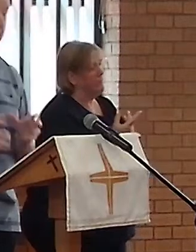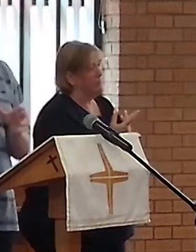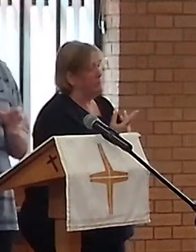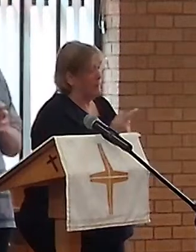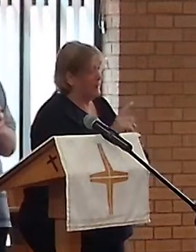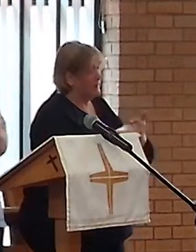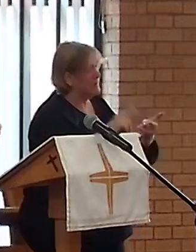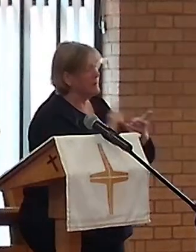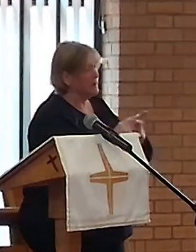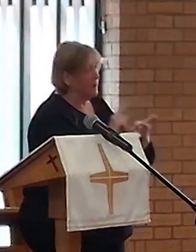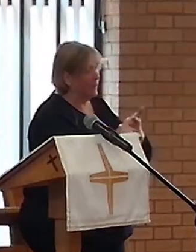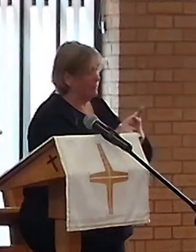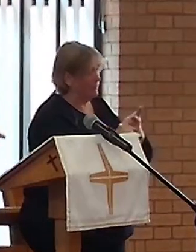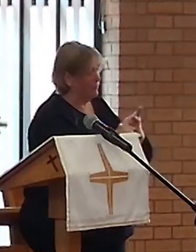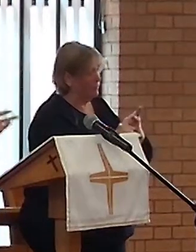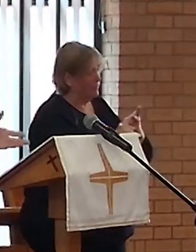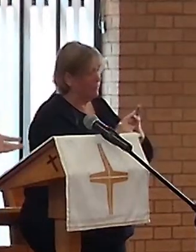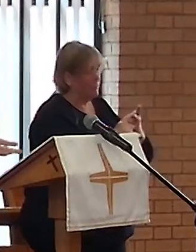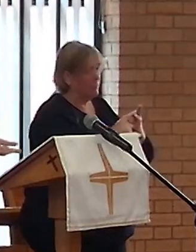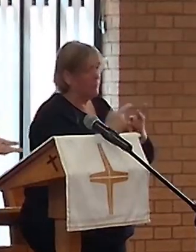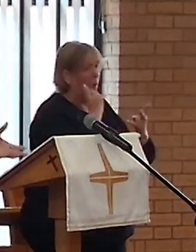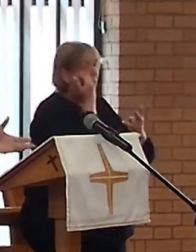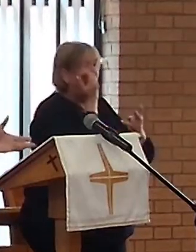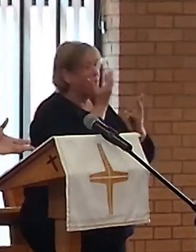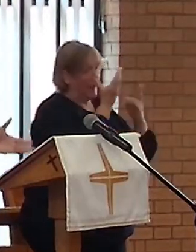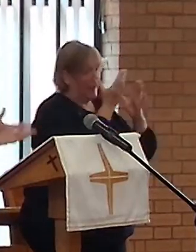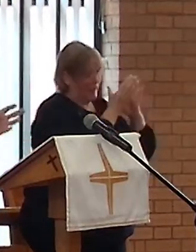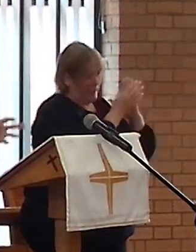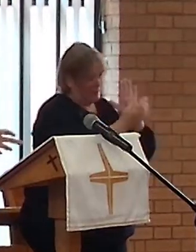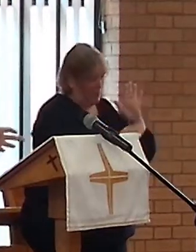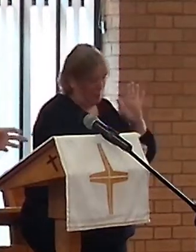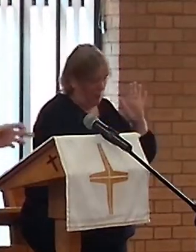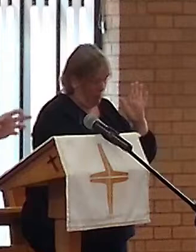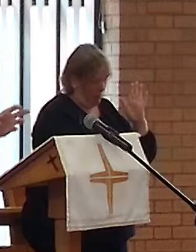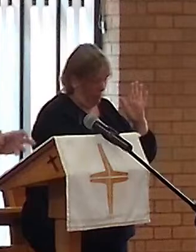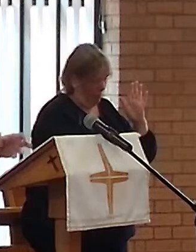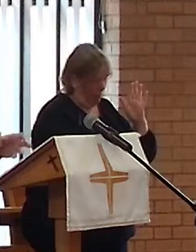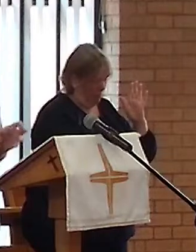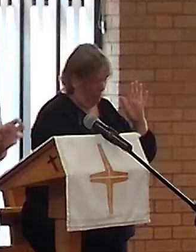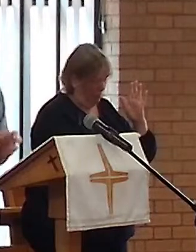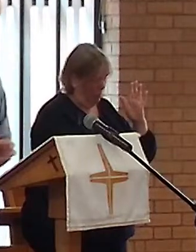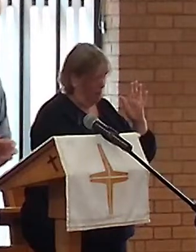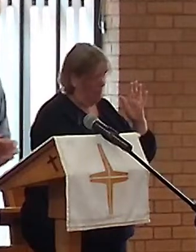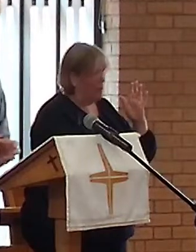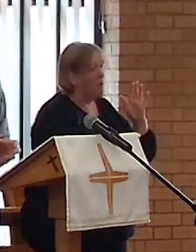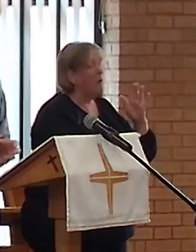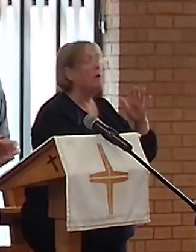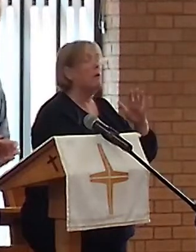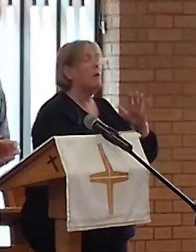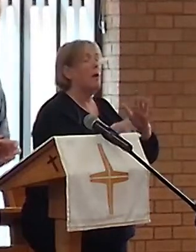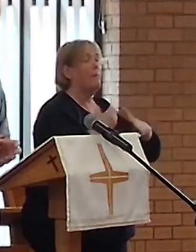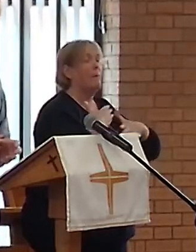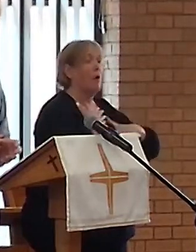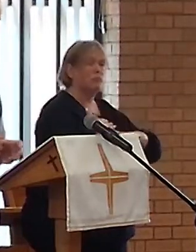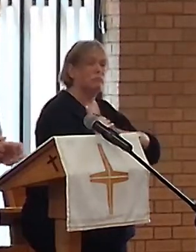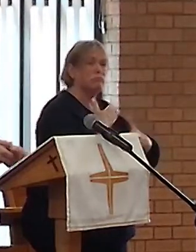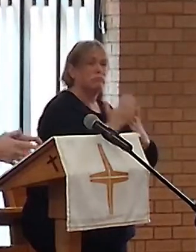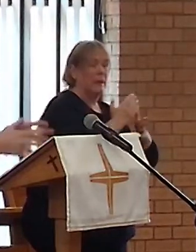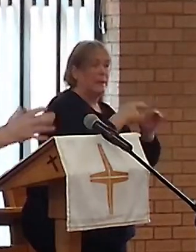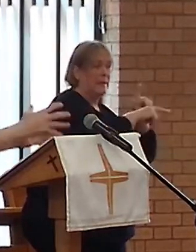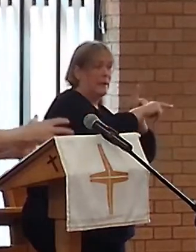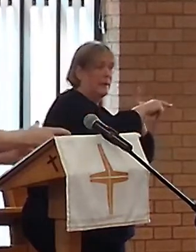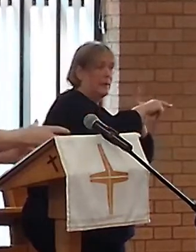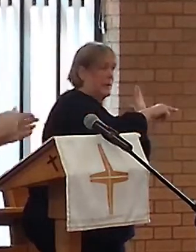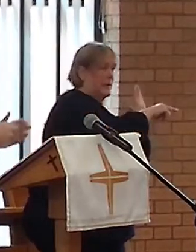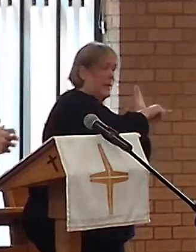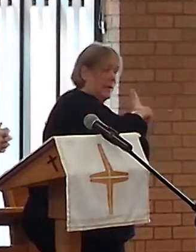Secondly, in each example, a negative prohibition is balanced by a corresponding positive command. It's not enough to put